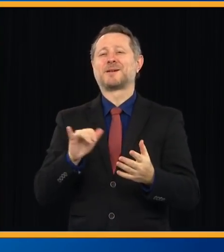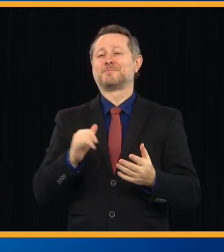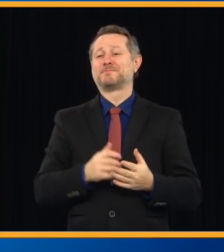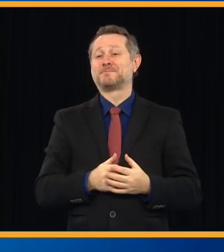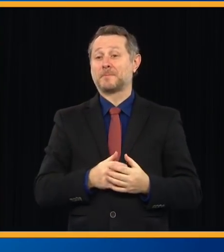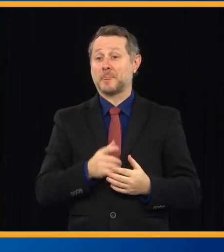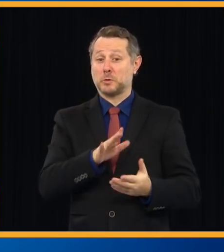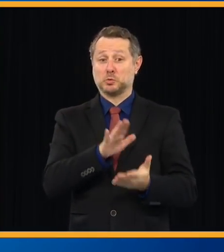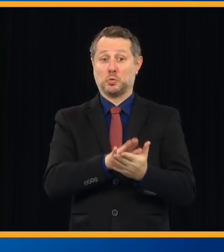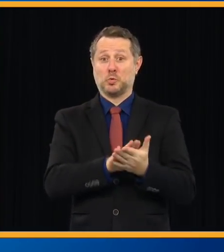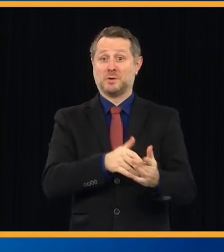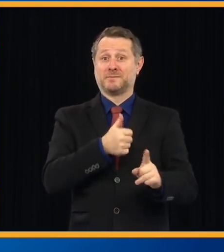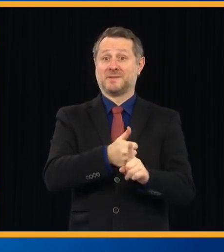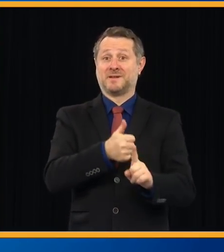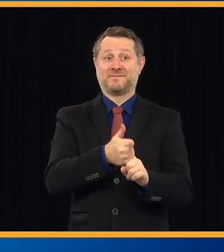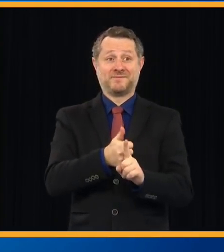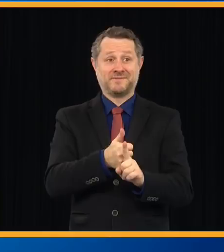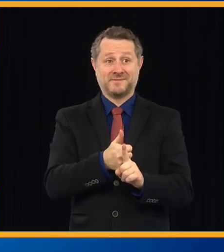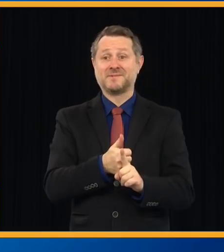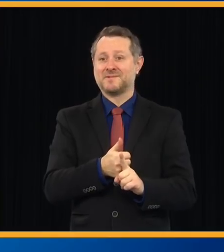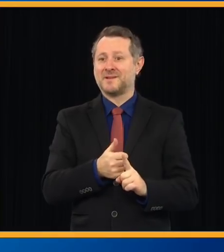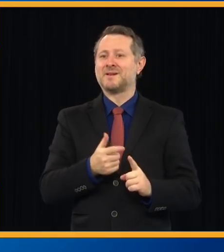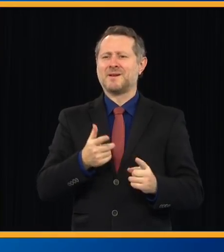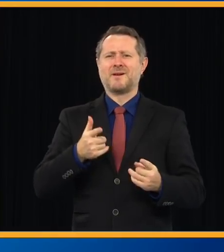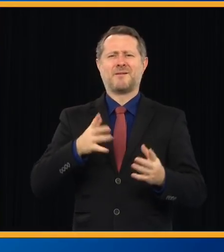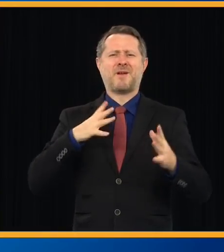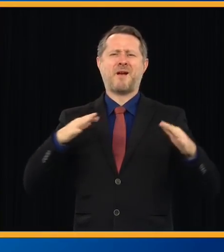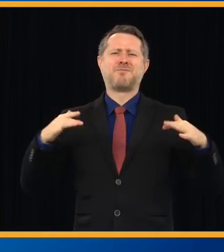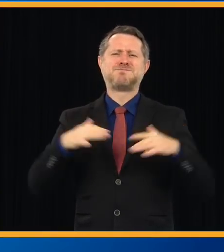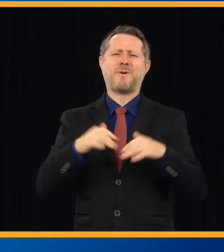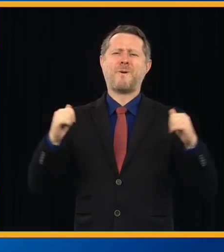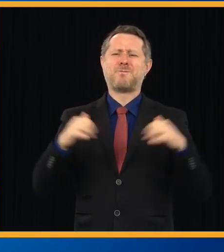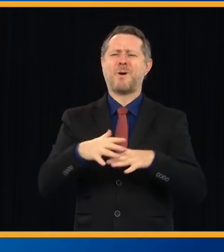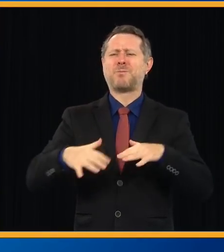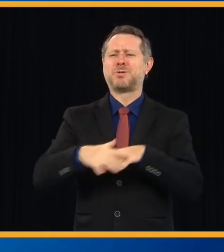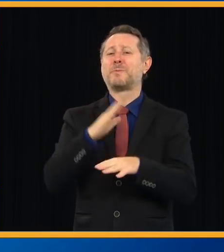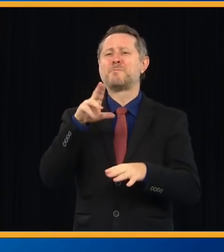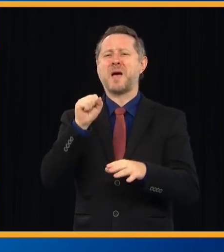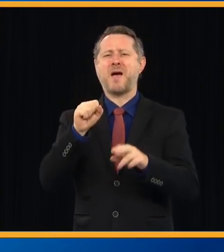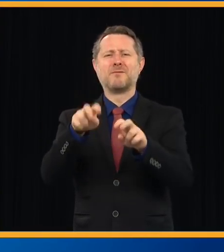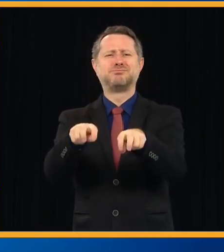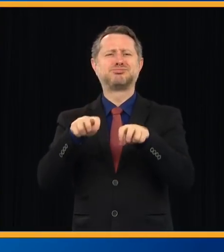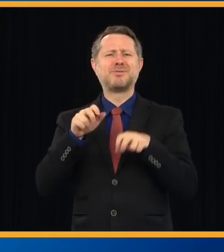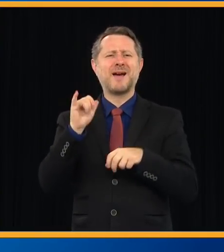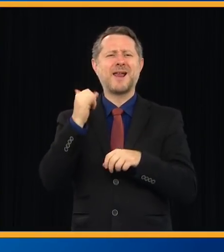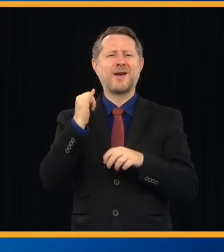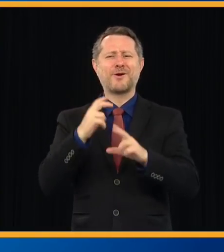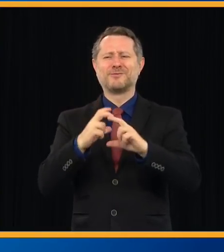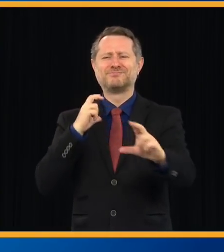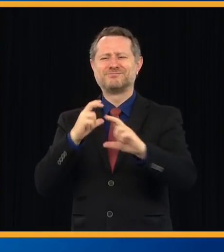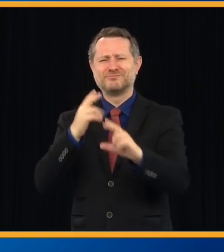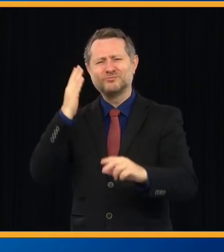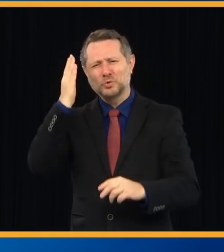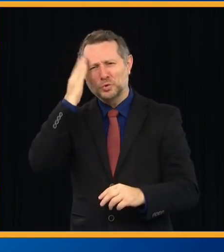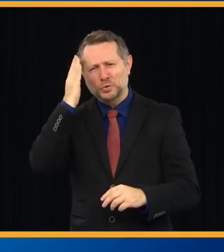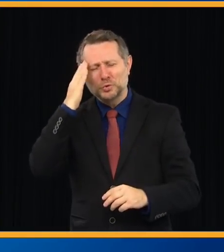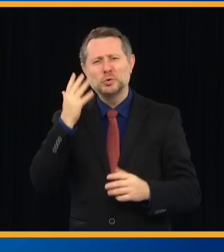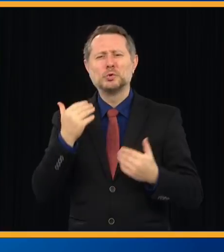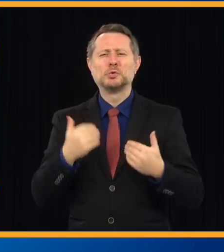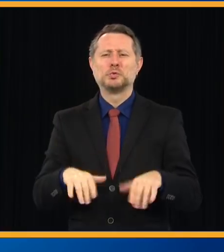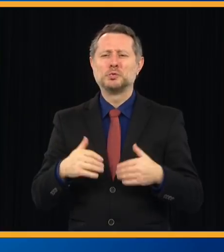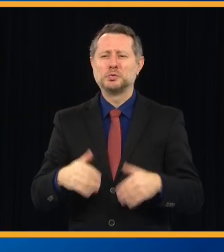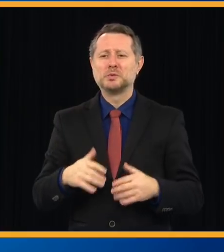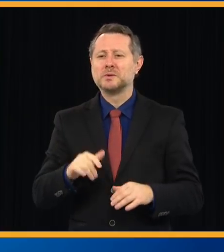by definition, have higher density. They have transportation issues, kids who are getting on a bus. We didn't have the